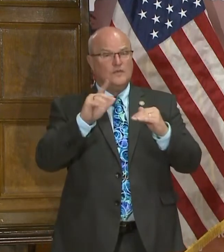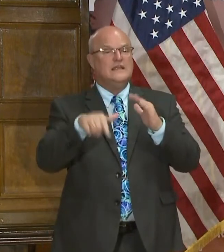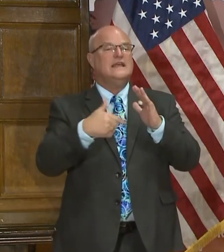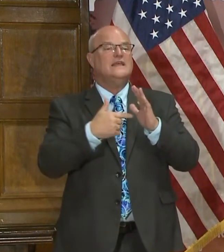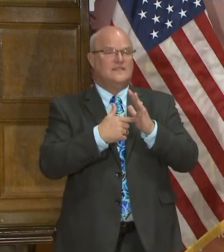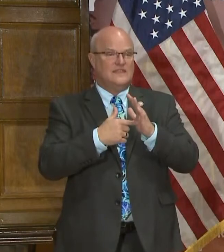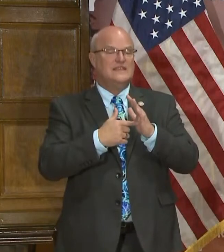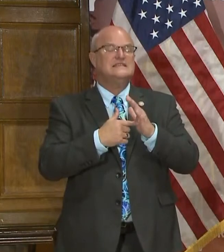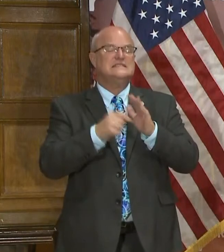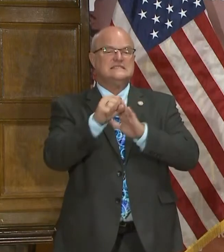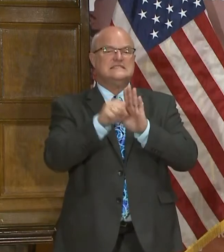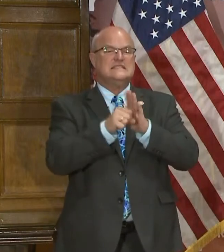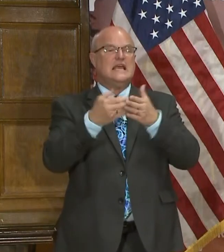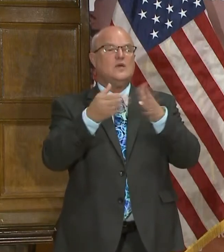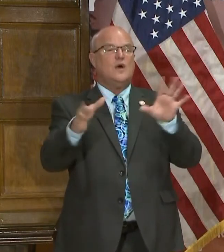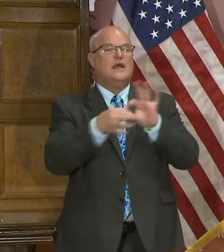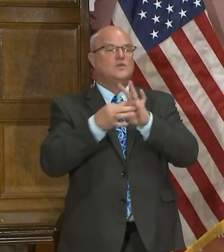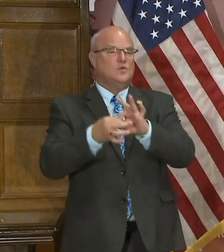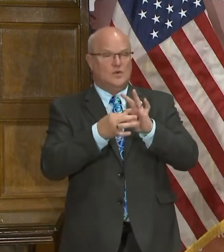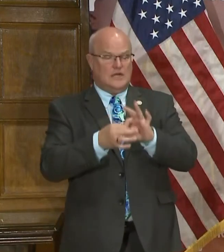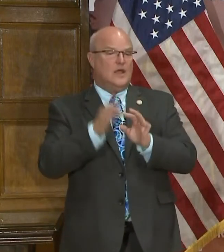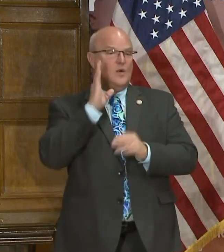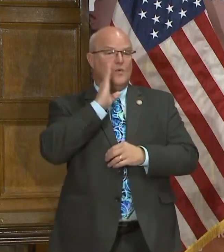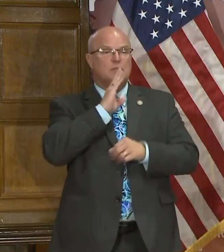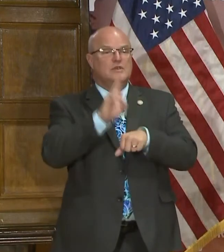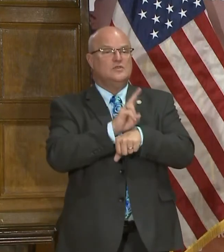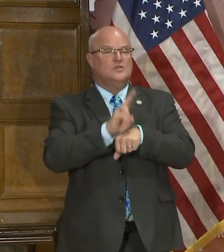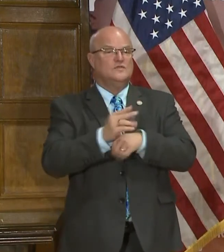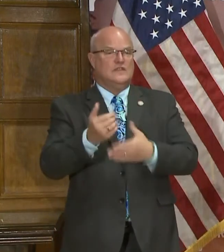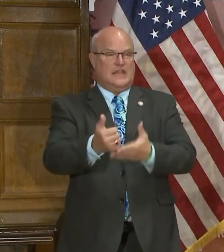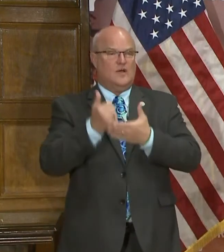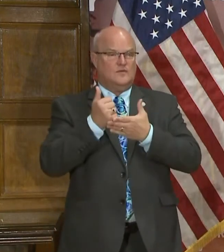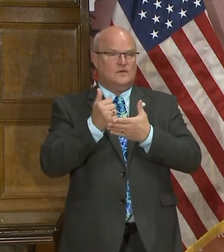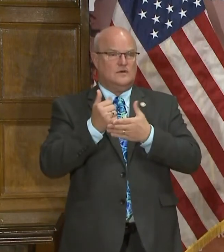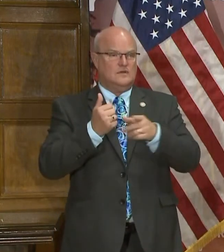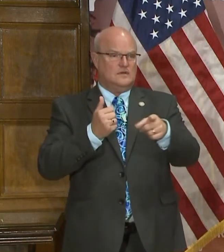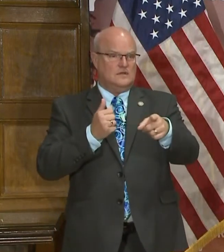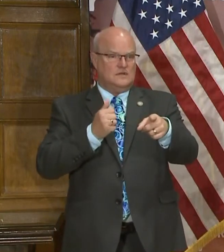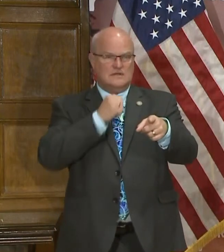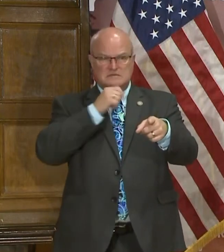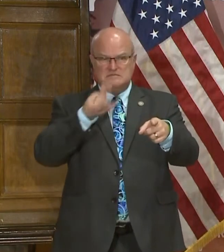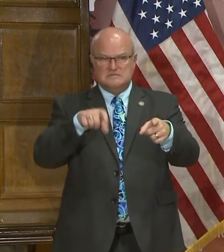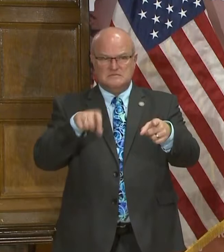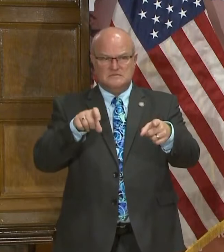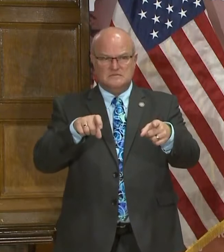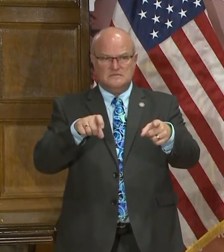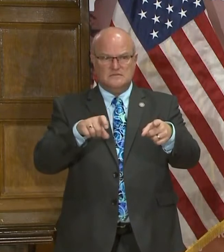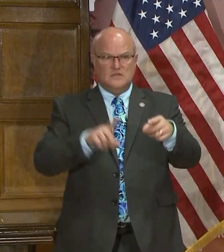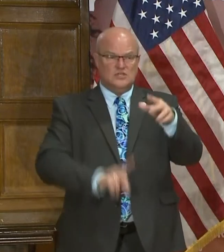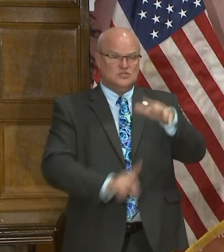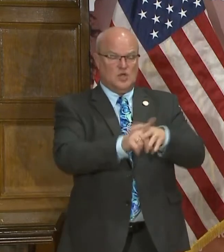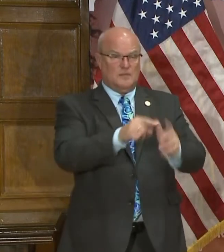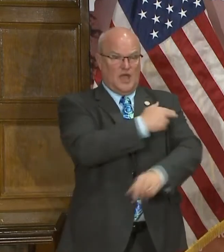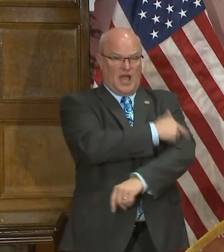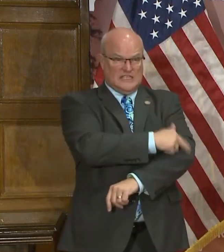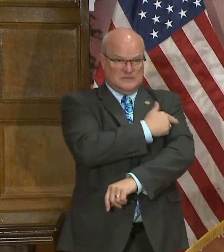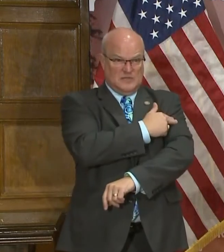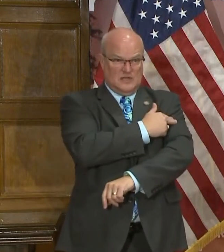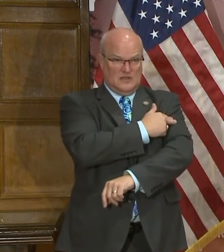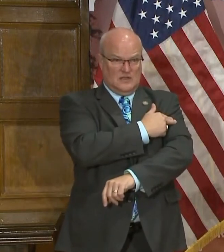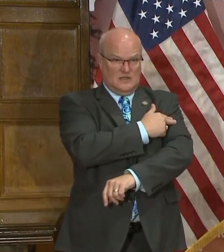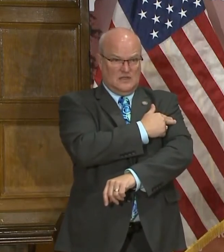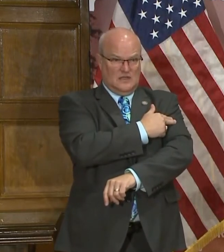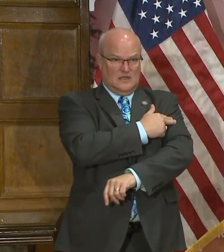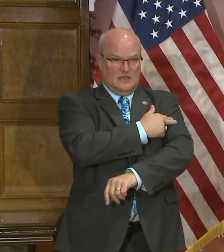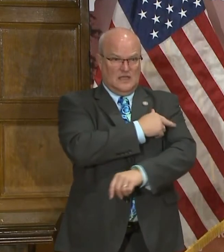this is the kind of statewide coordination that will be useful and helpful. They wouldn't necessarily have shown up at a hospital